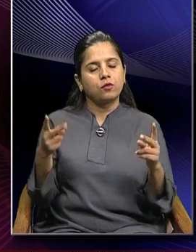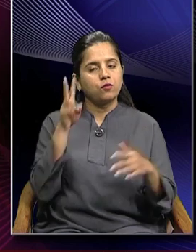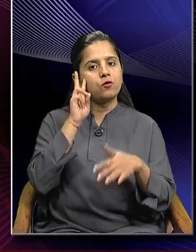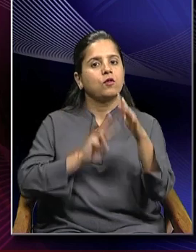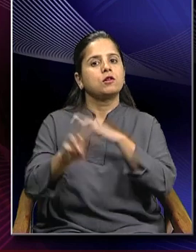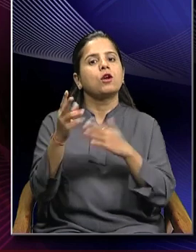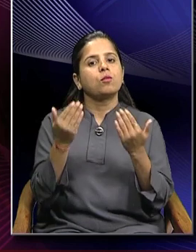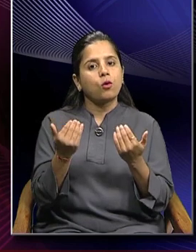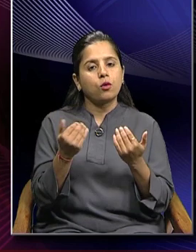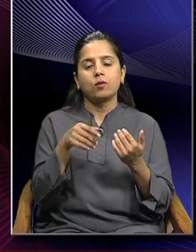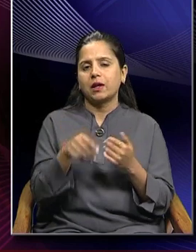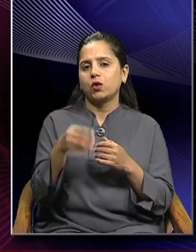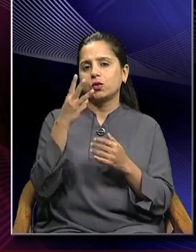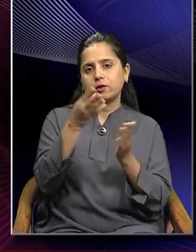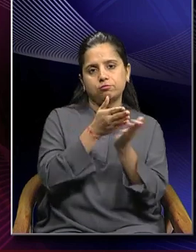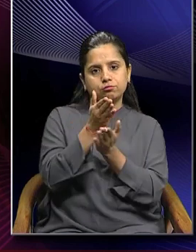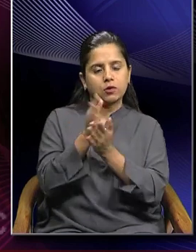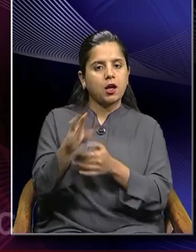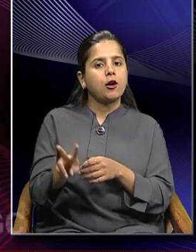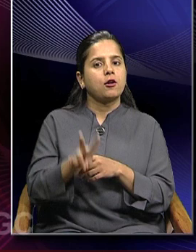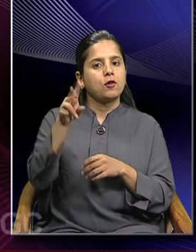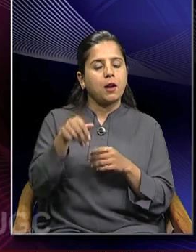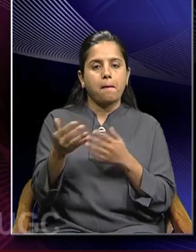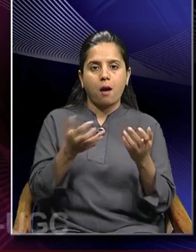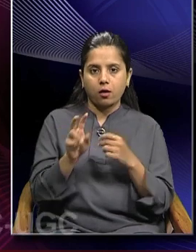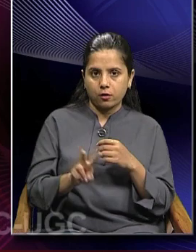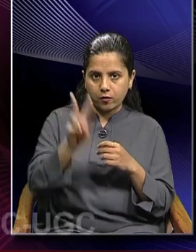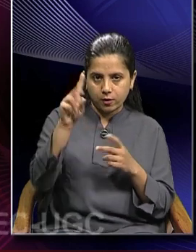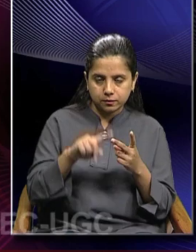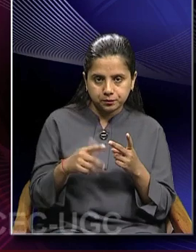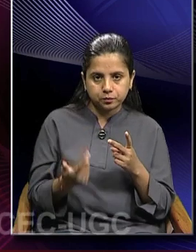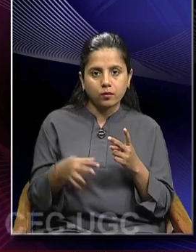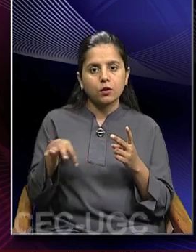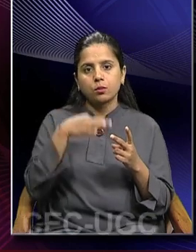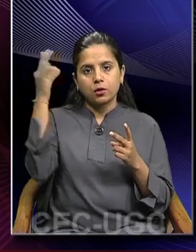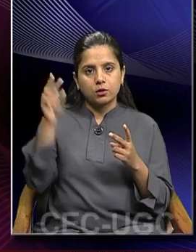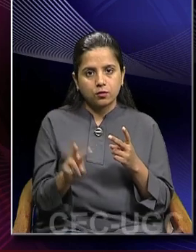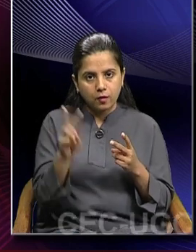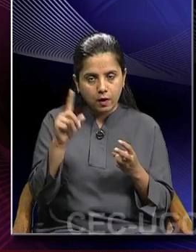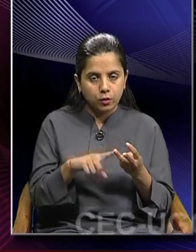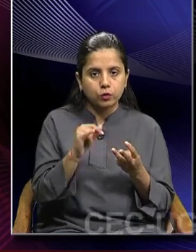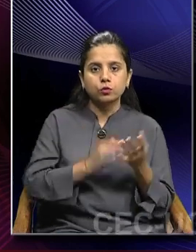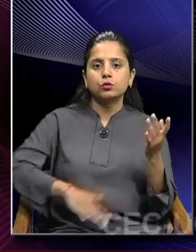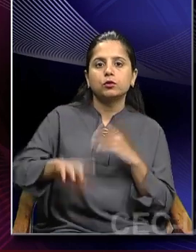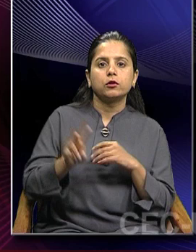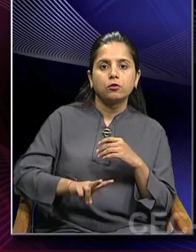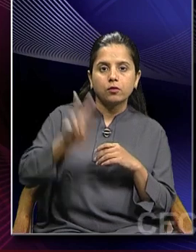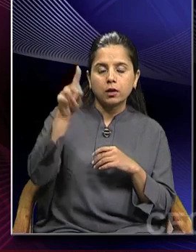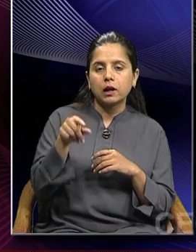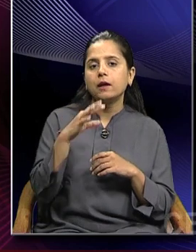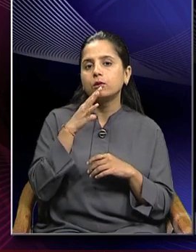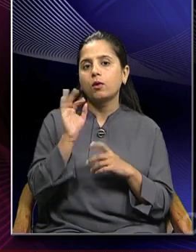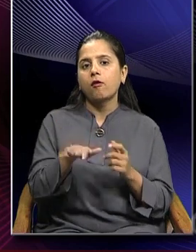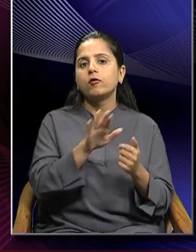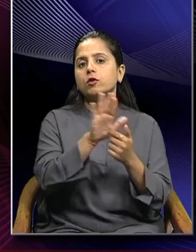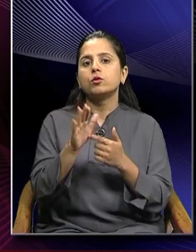and it refers to 3 types of values. When we say market value, when we say spiritual value or social value, they are actually